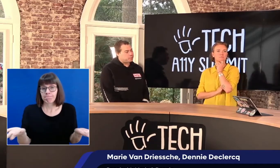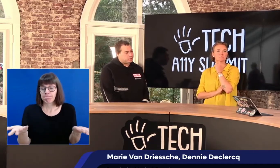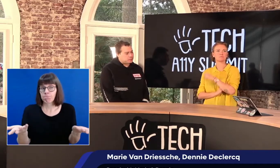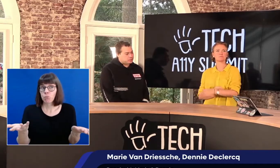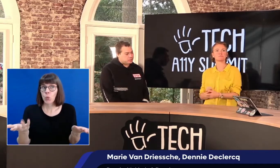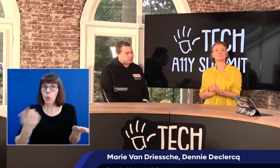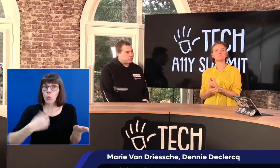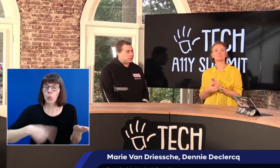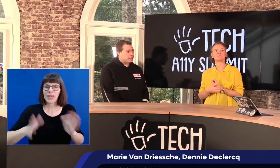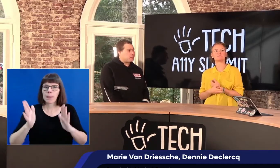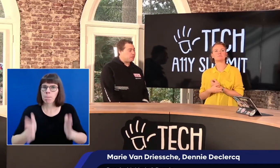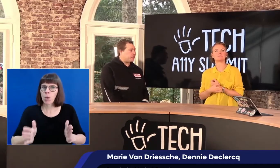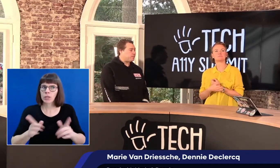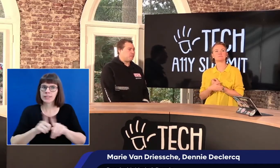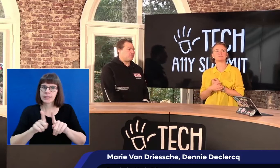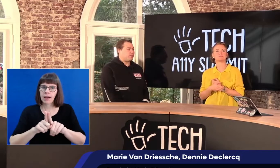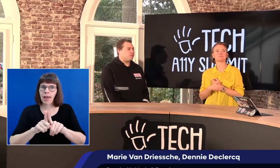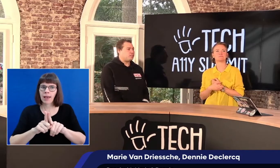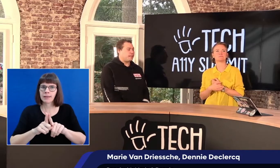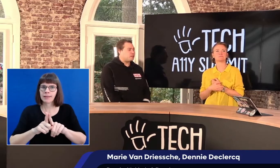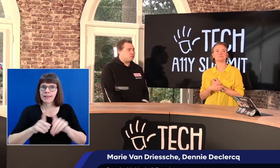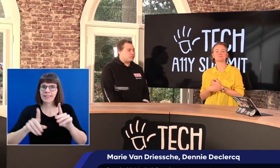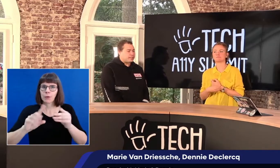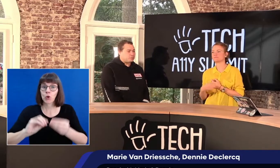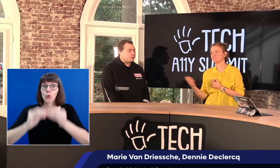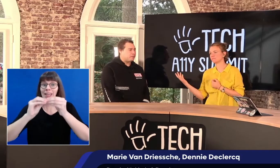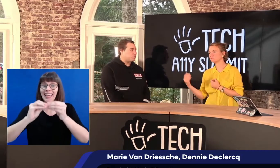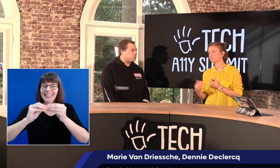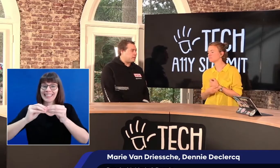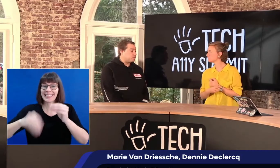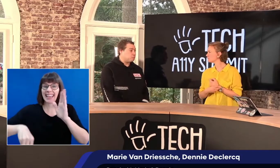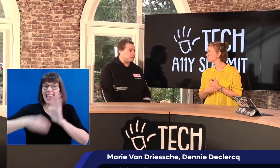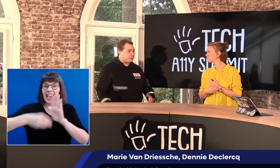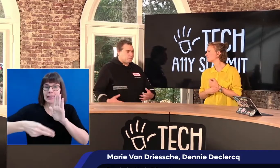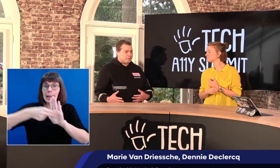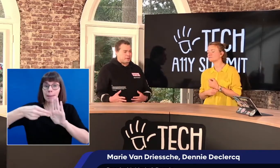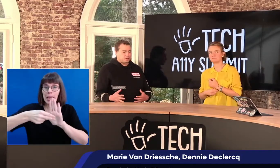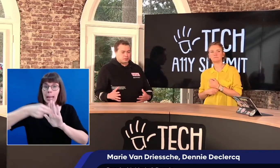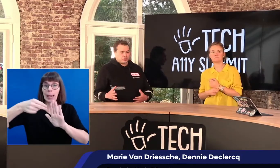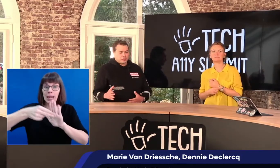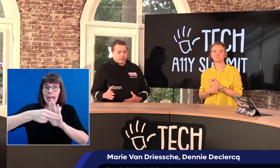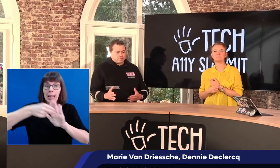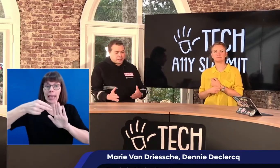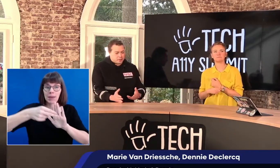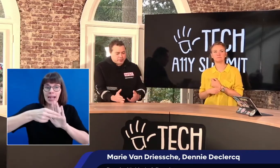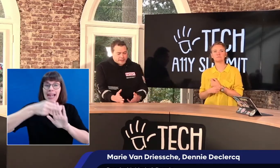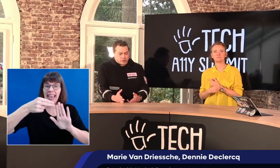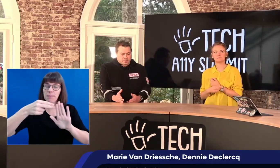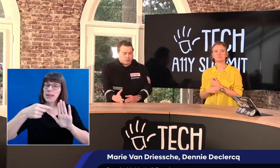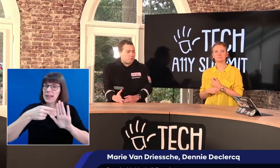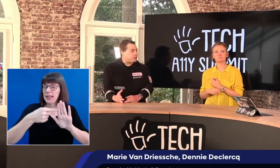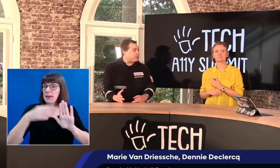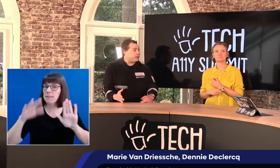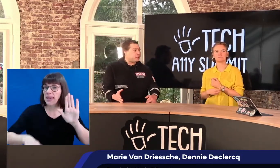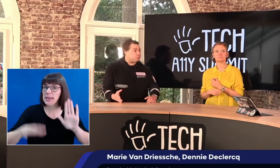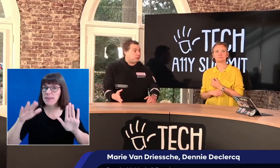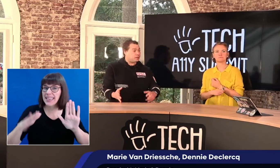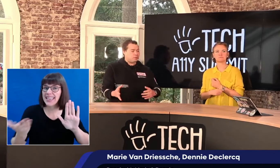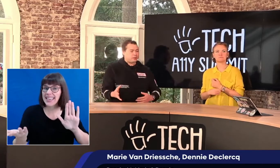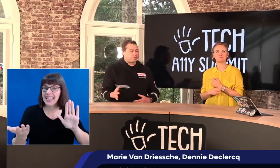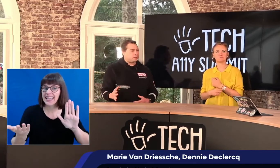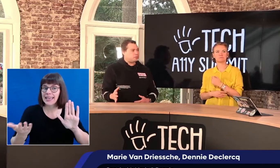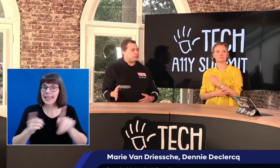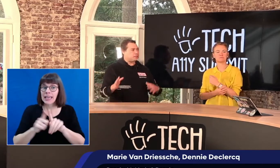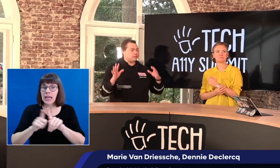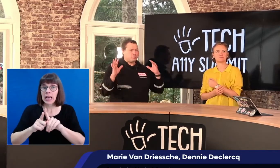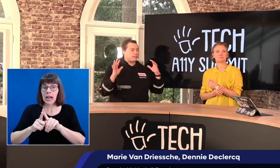extra labels, even if the inclusion is being without labels, but temporary, because we are really coming from a very hard part